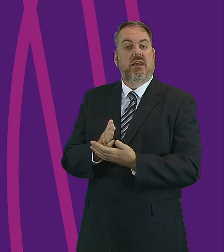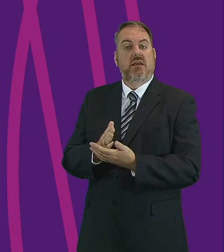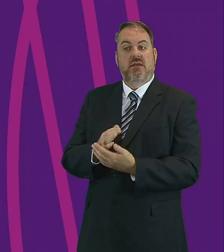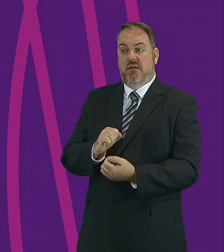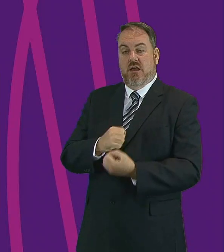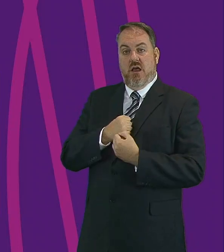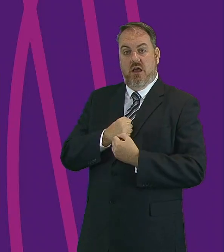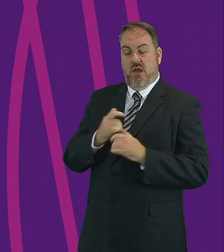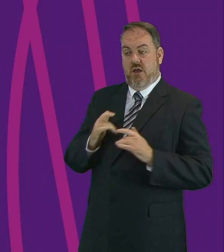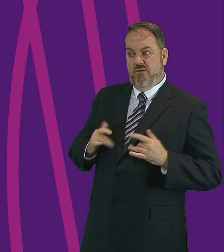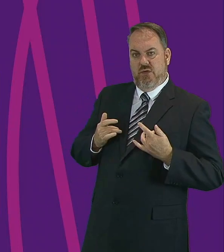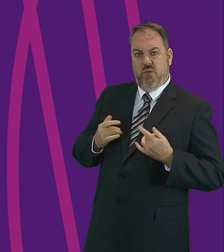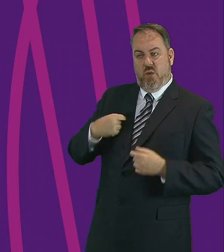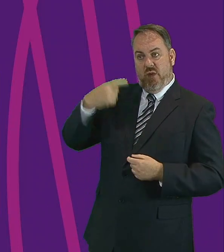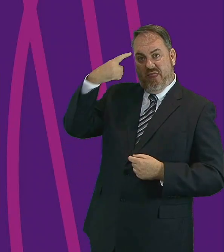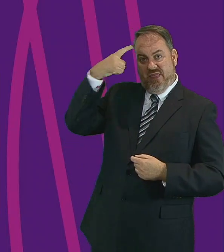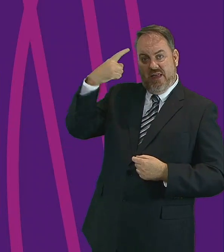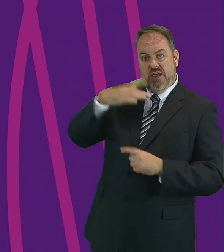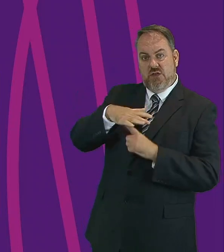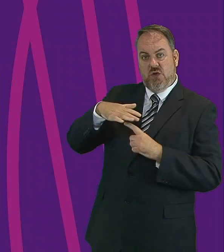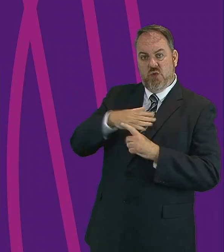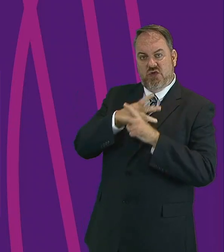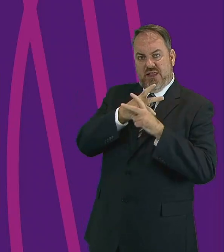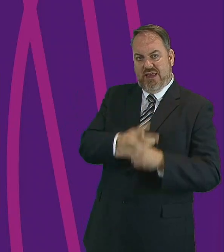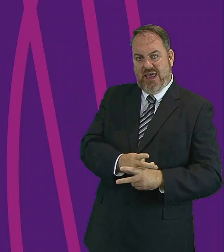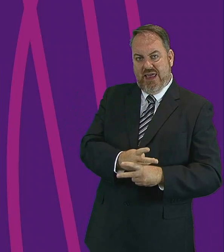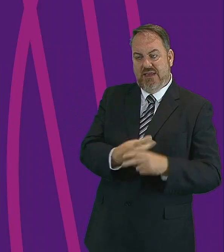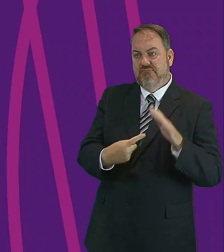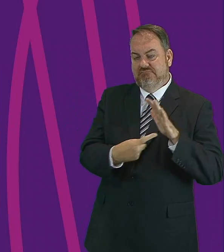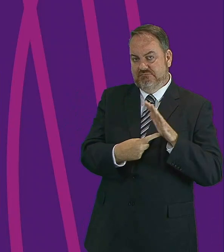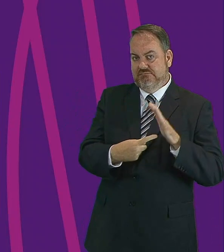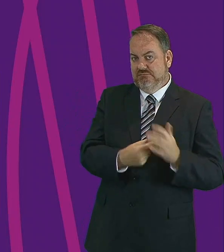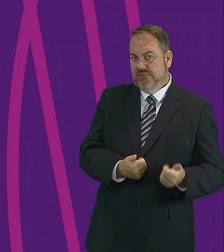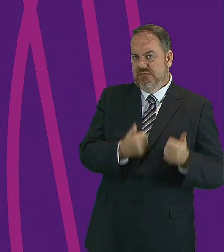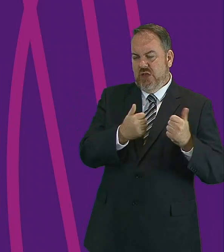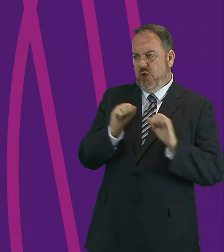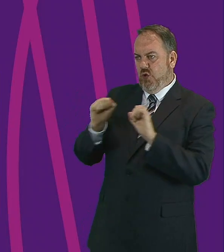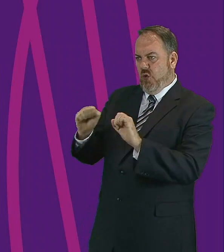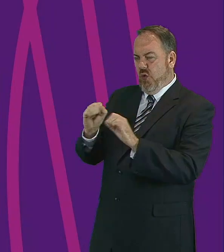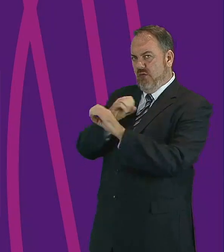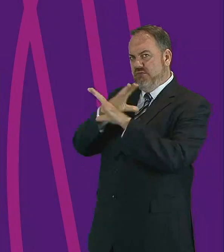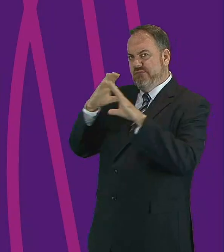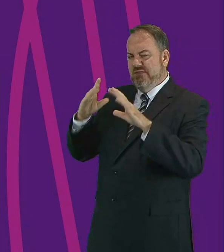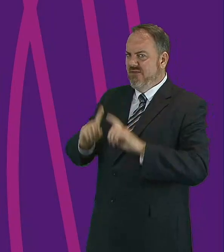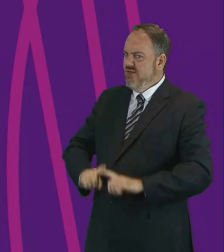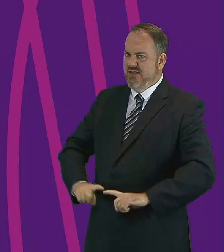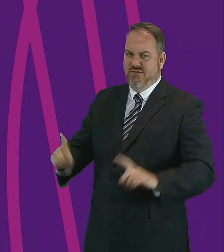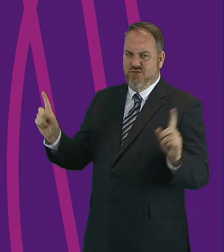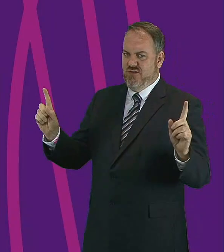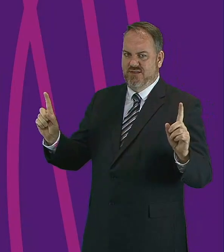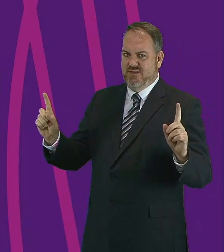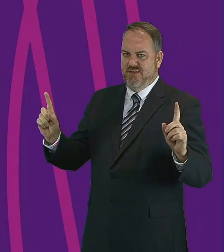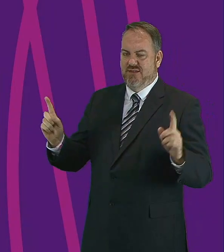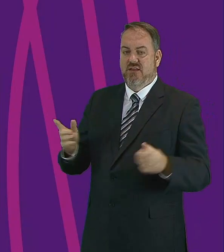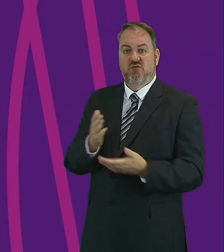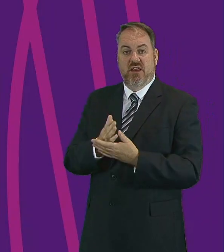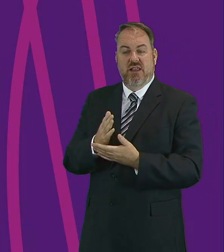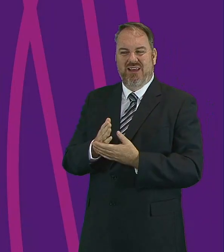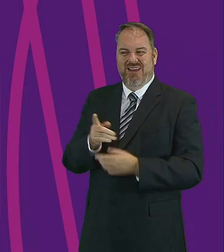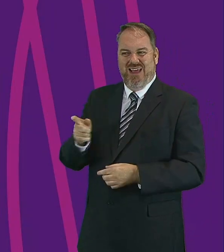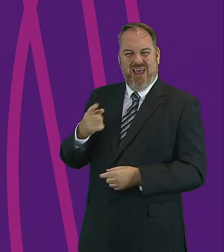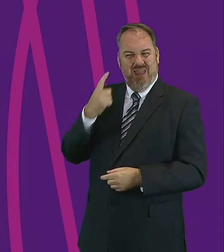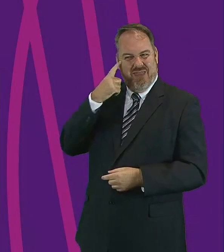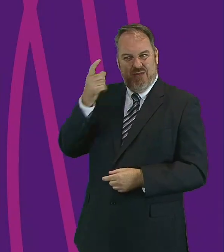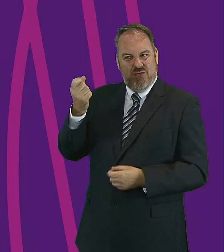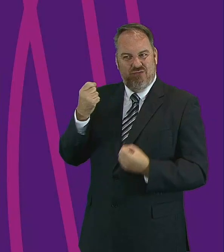very different from committing to wholesale reform. And my concern is that the First Minister doesn't seem to